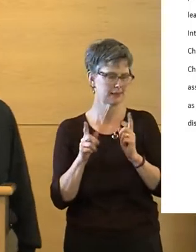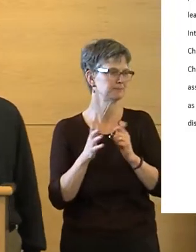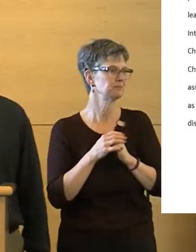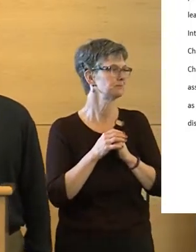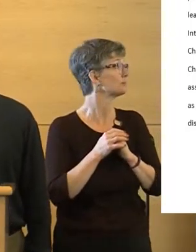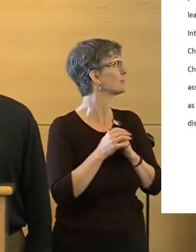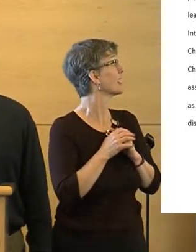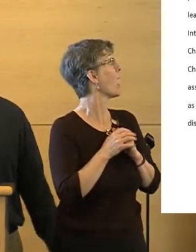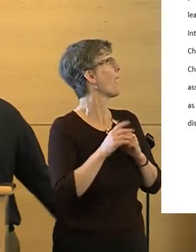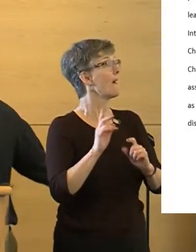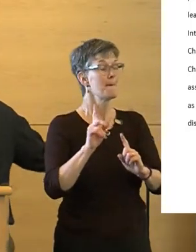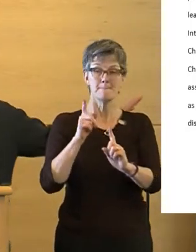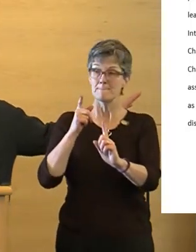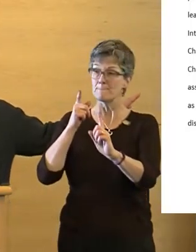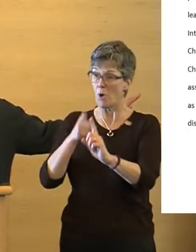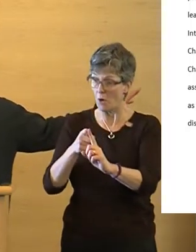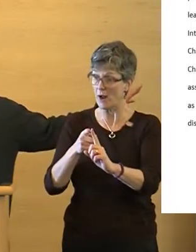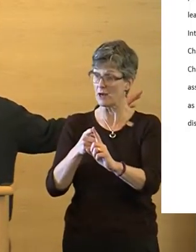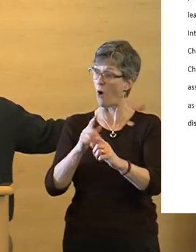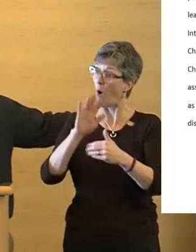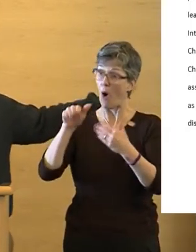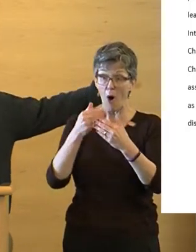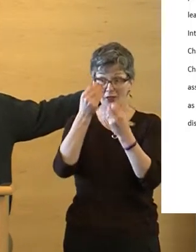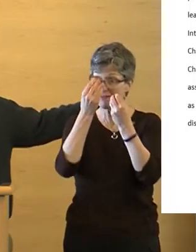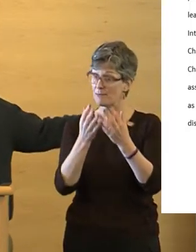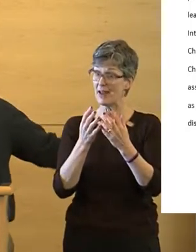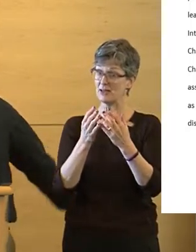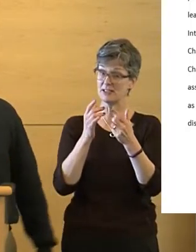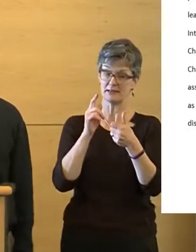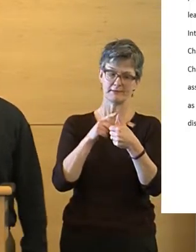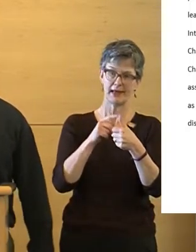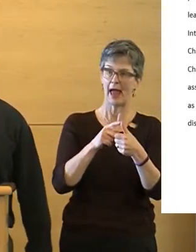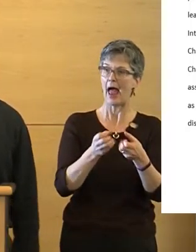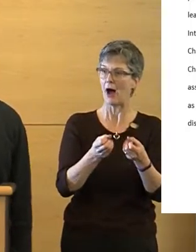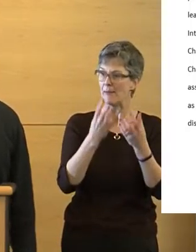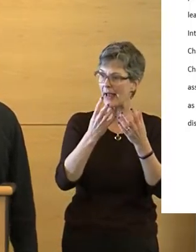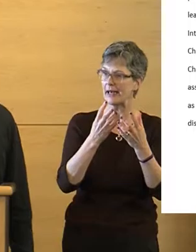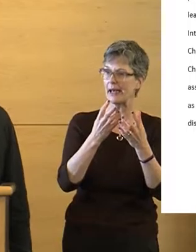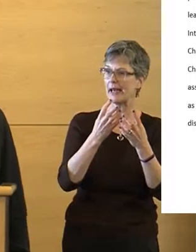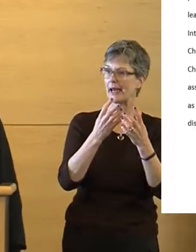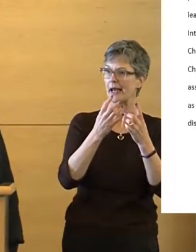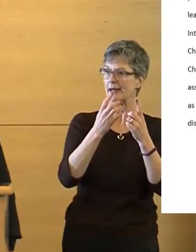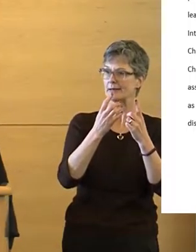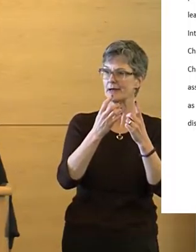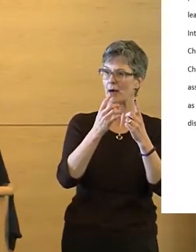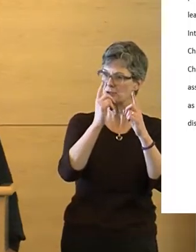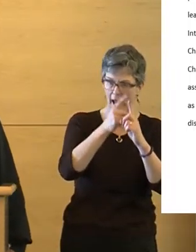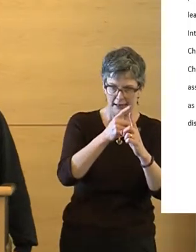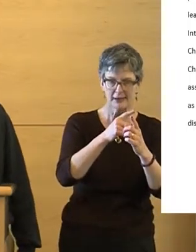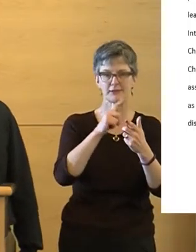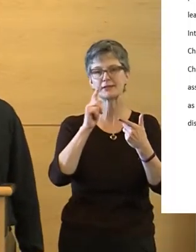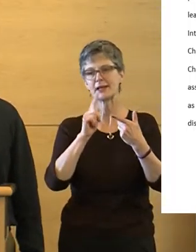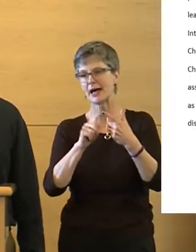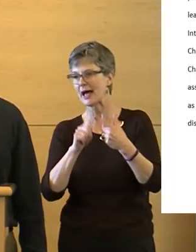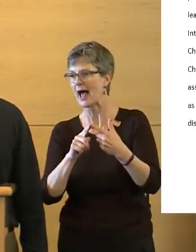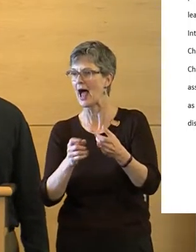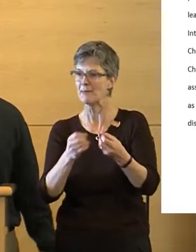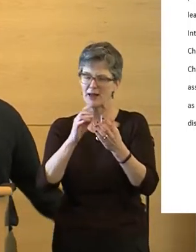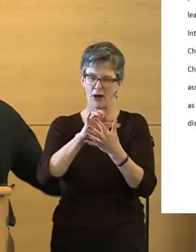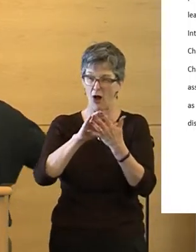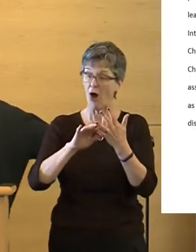seem frustrated. Some people think this is a silly exercise. But if I was your physics professor, you wouldn't be laughing. Maybe you